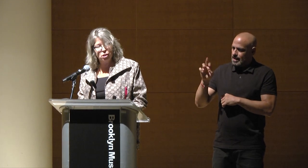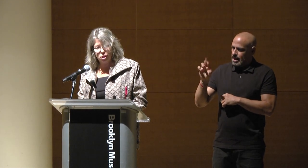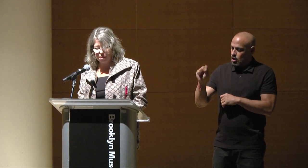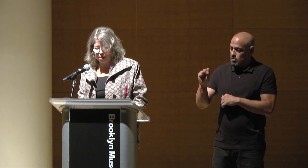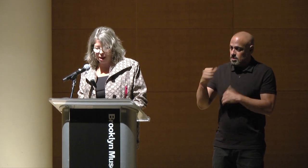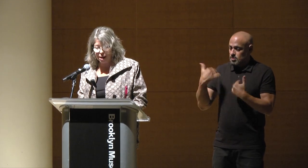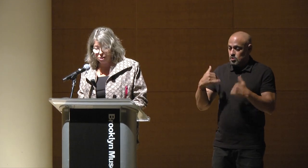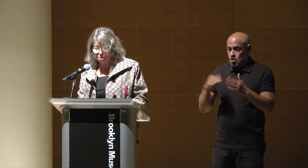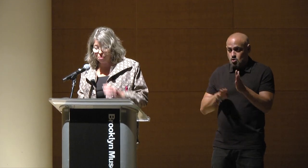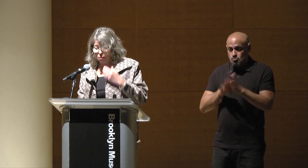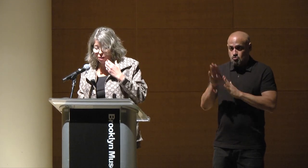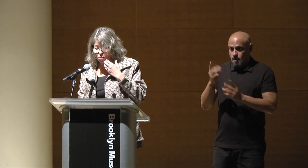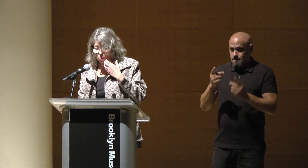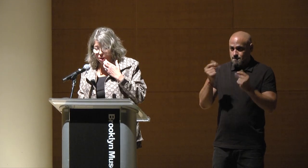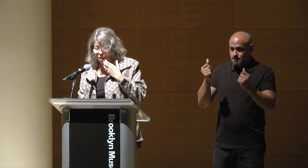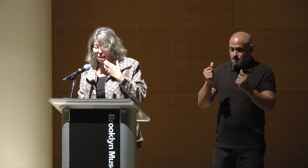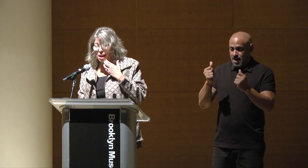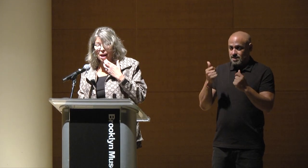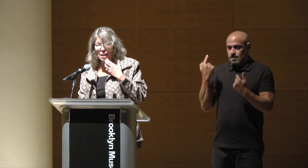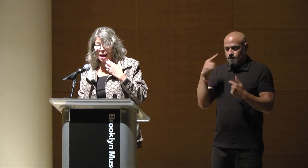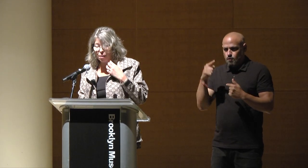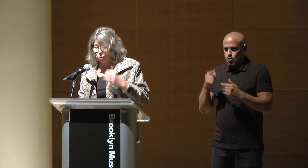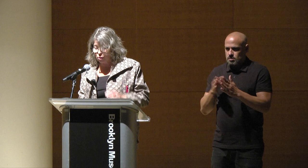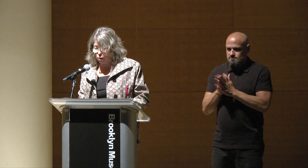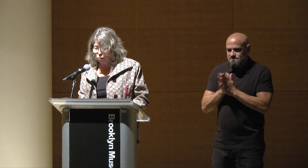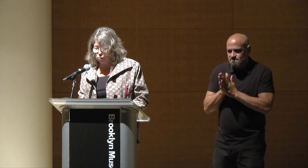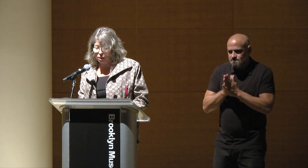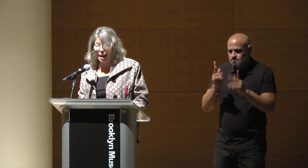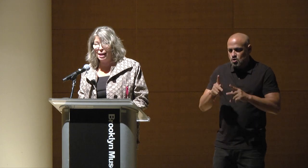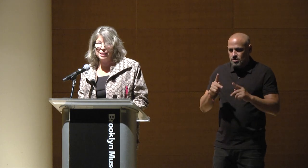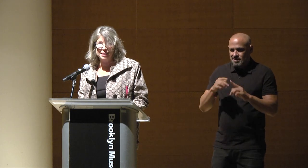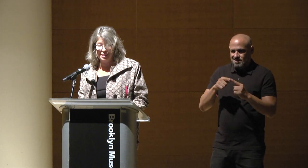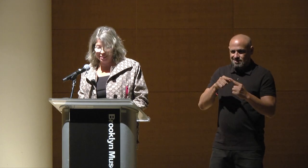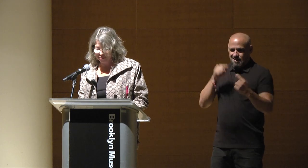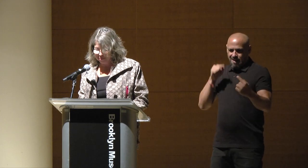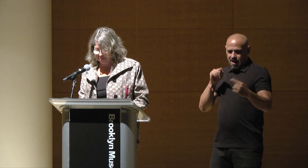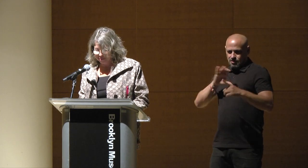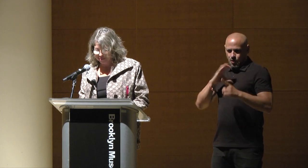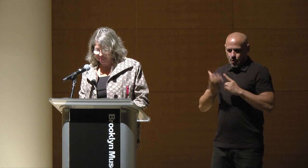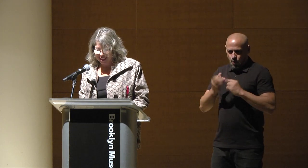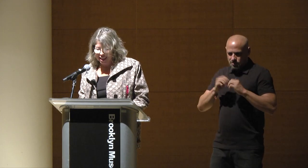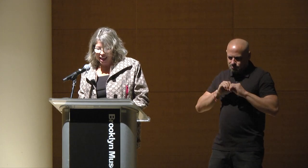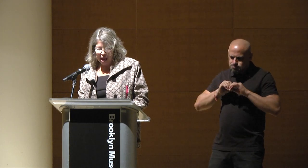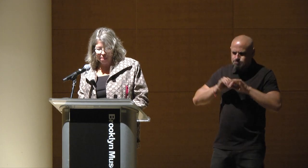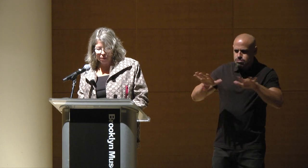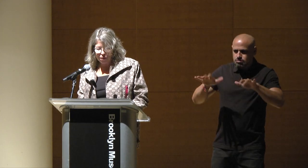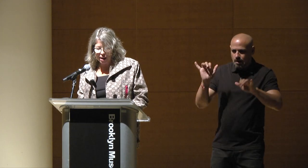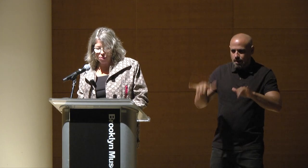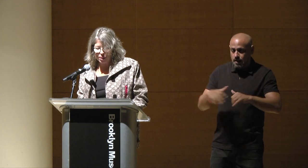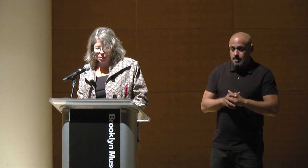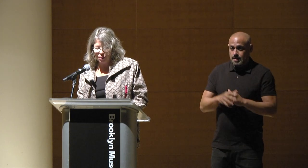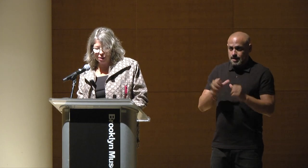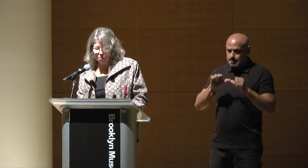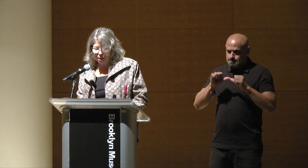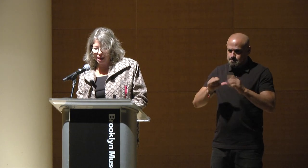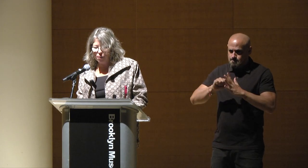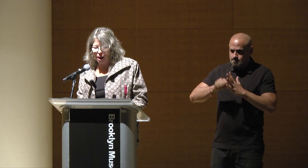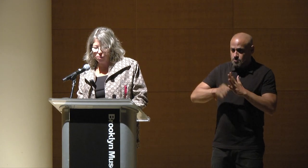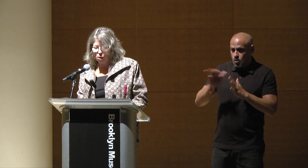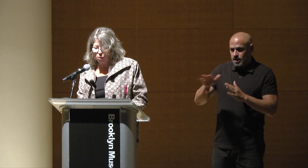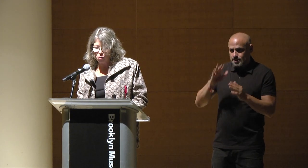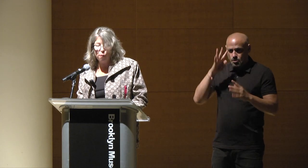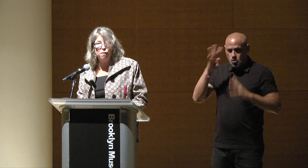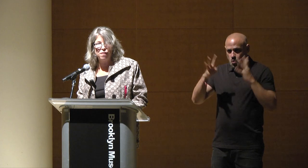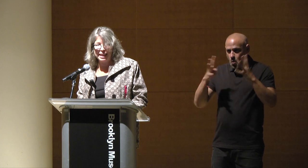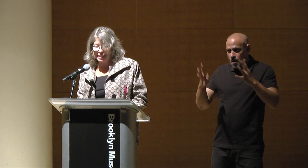as an agent provocateur and countercultural catalyst. Amplified through his creative